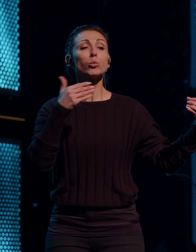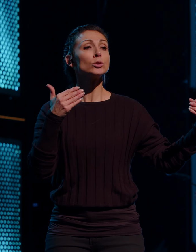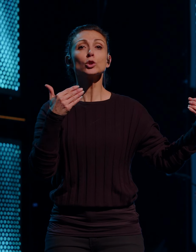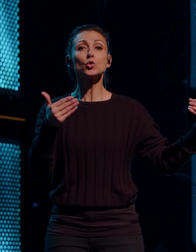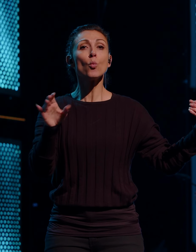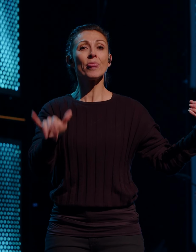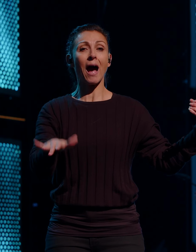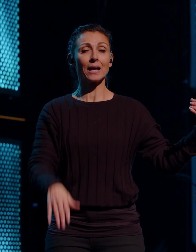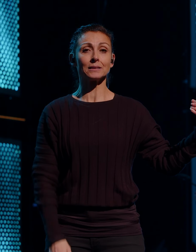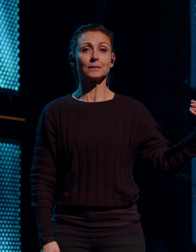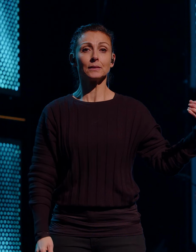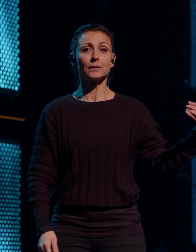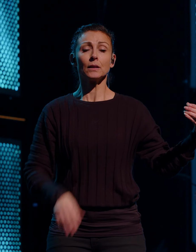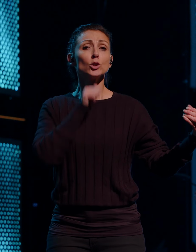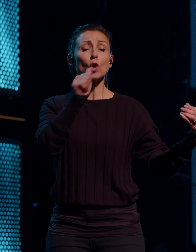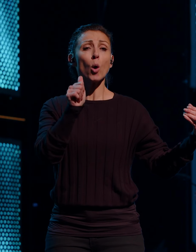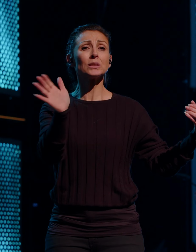it."